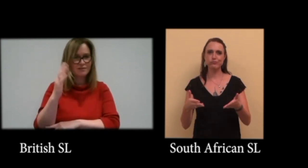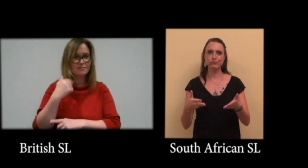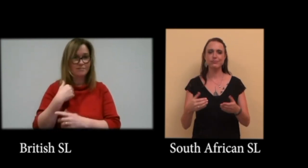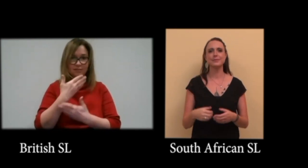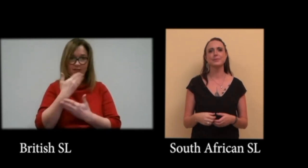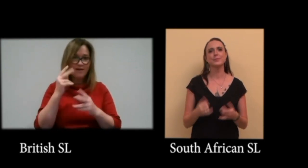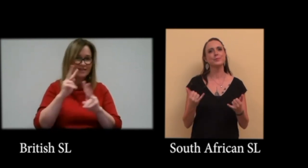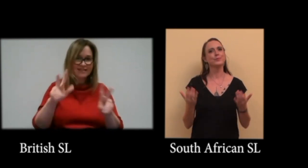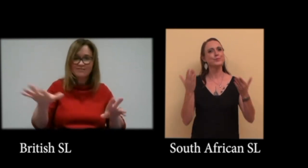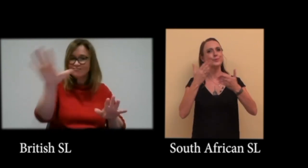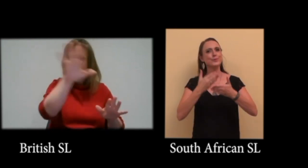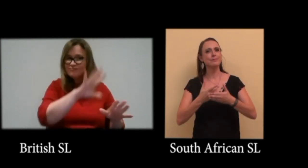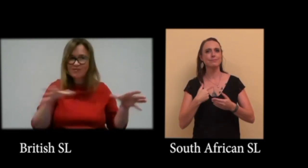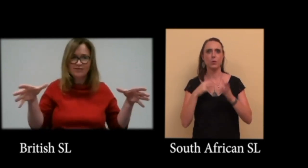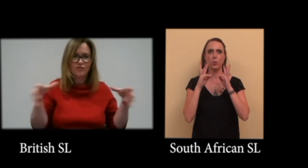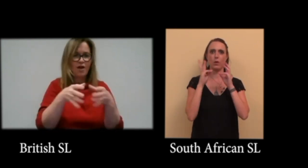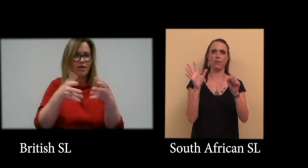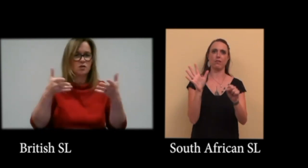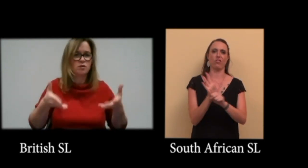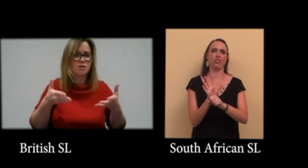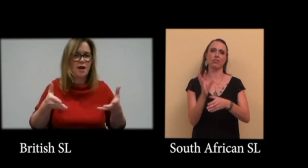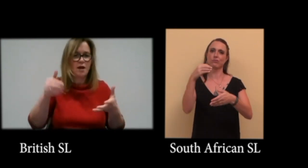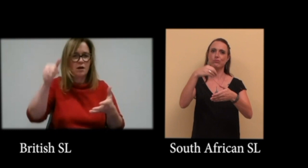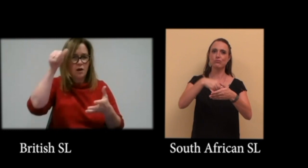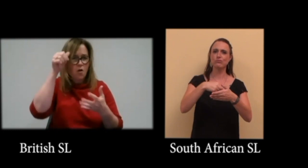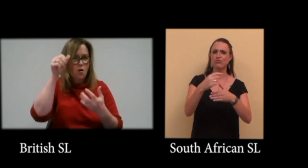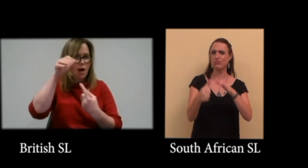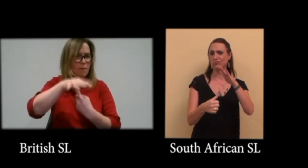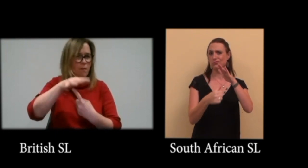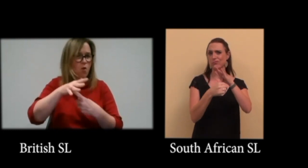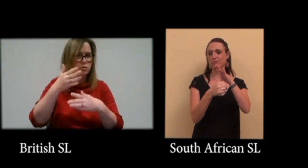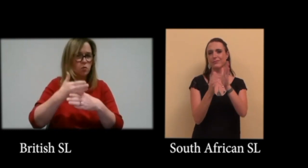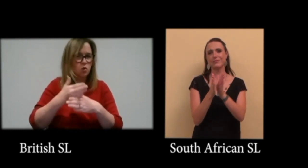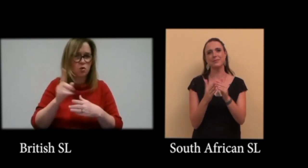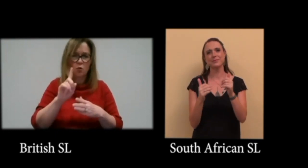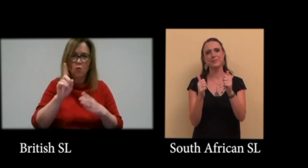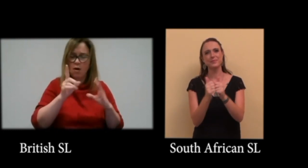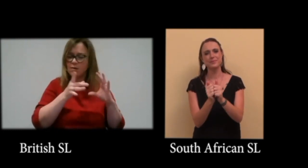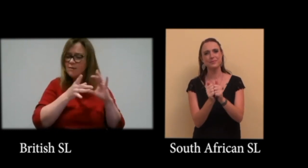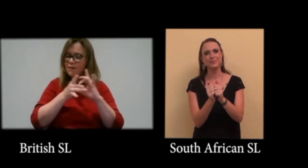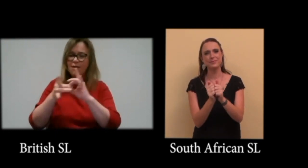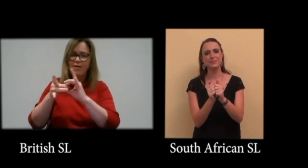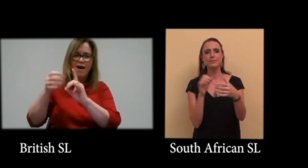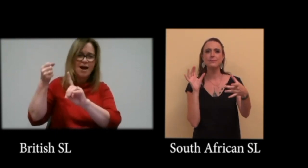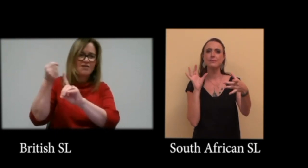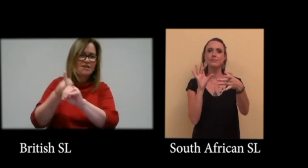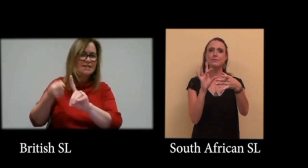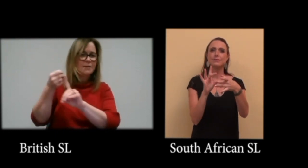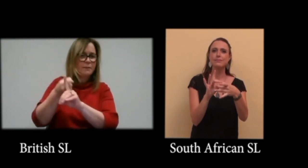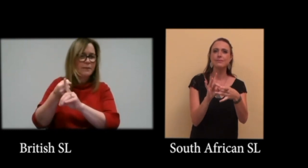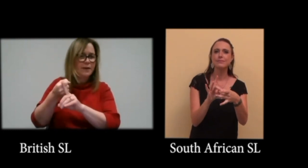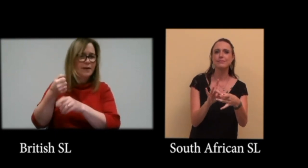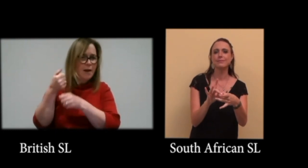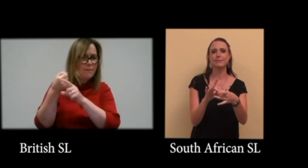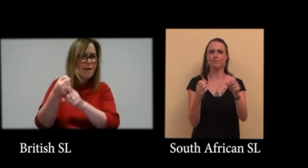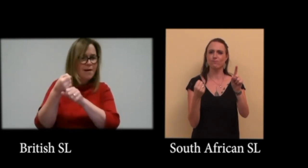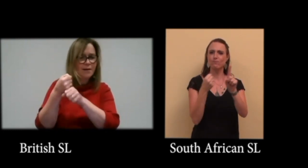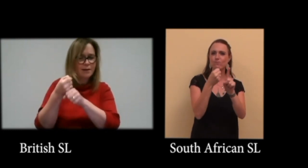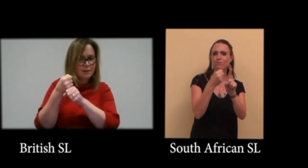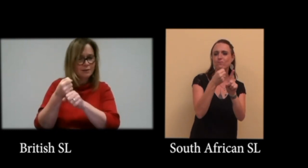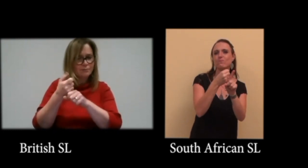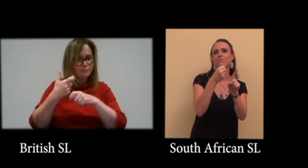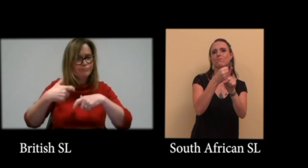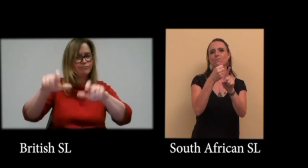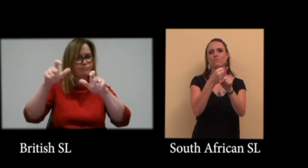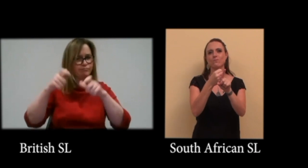Thank you so much for asking me to be present tonight. It's really wonderful to be part of such an important workshop linking